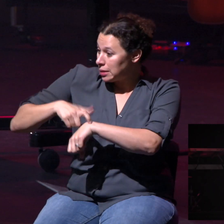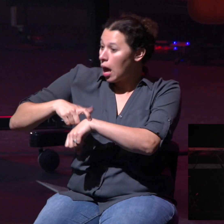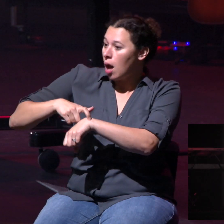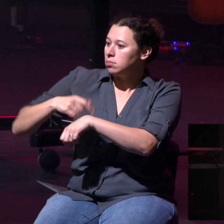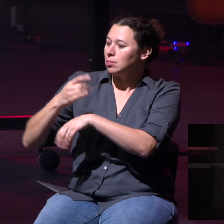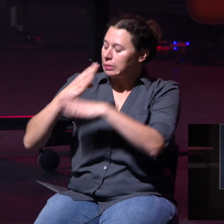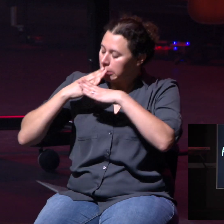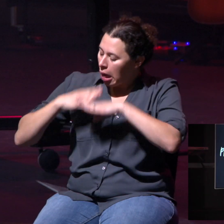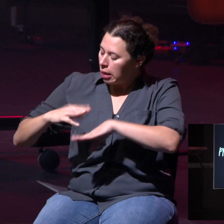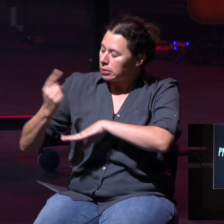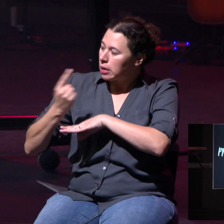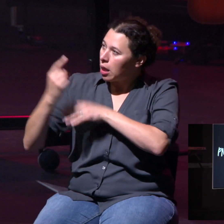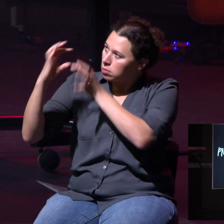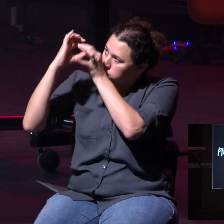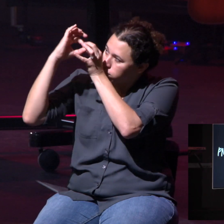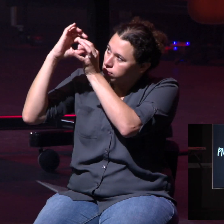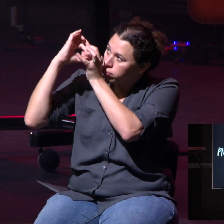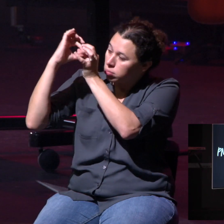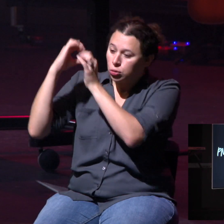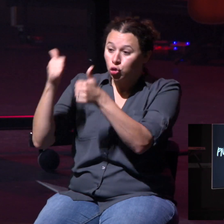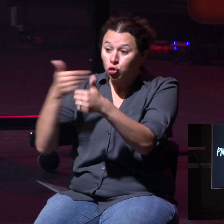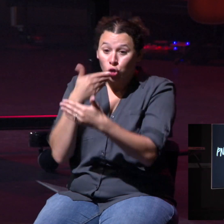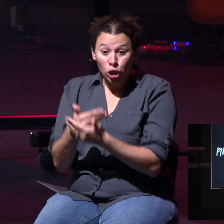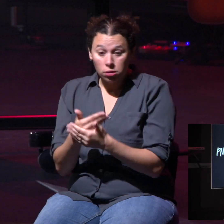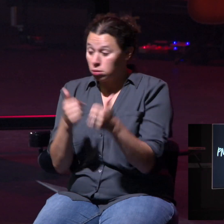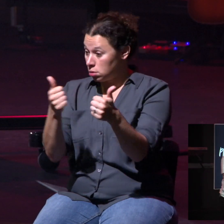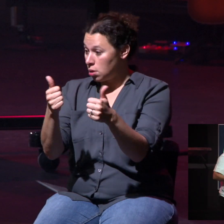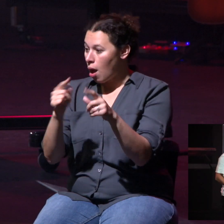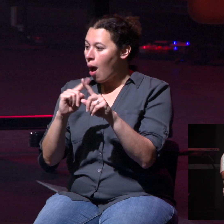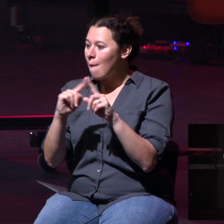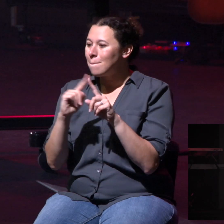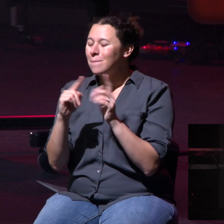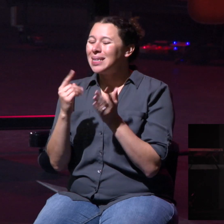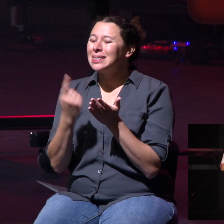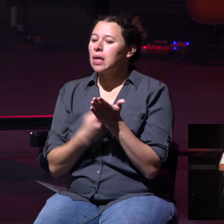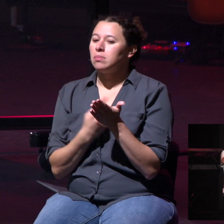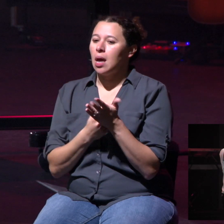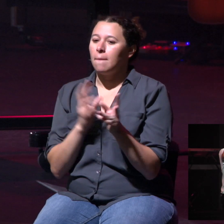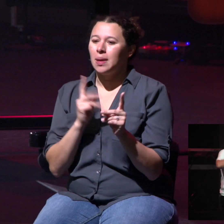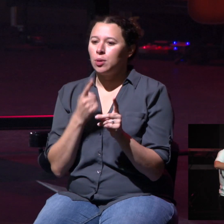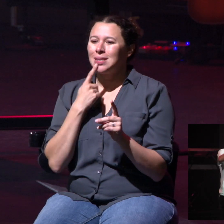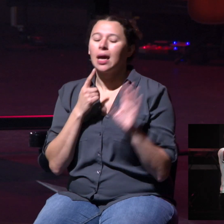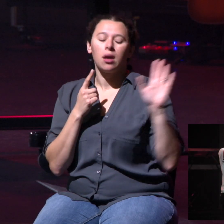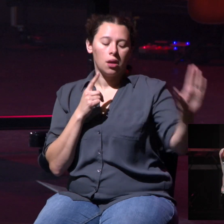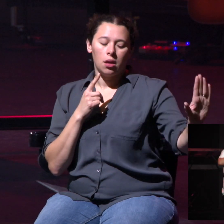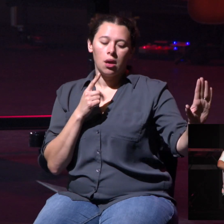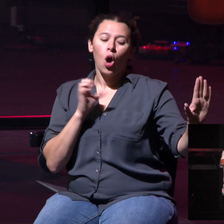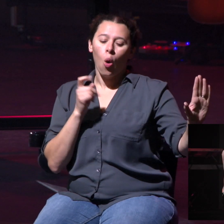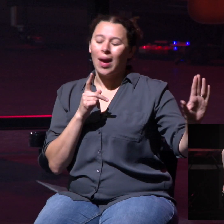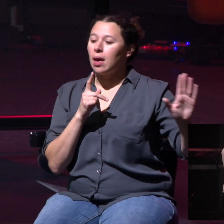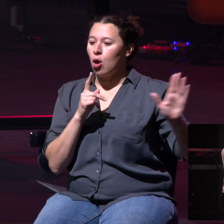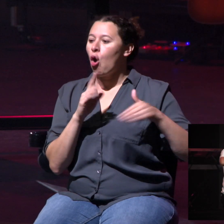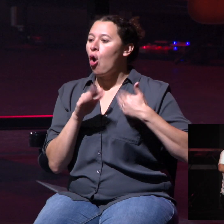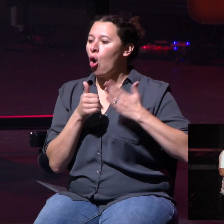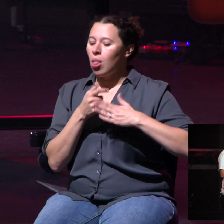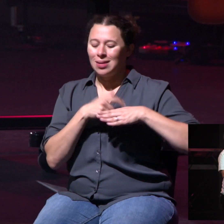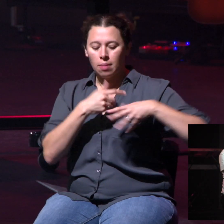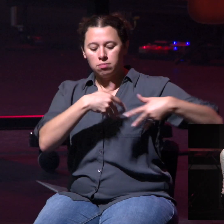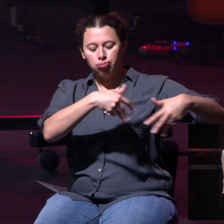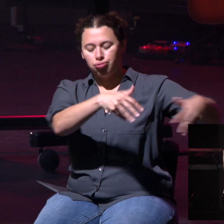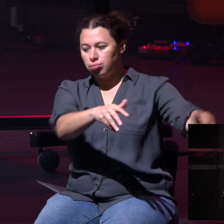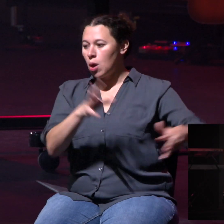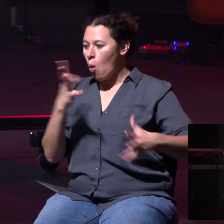I think many people are grabbing a hold of that to the point of, I just want to go into the silent places and be filled and be filled. Breathe